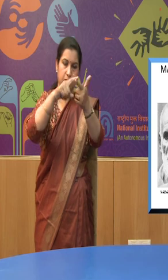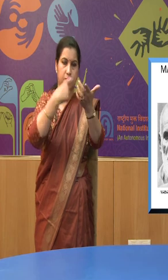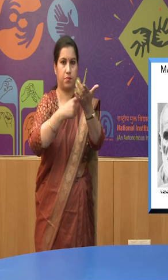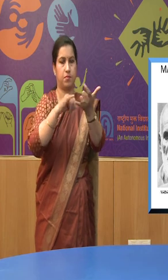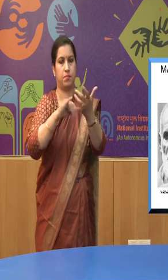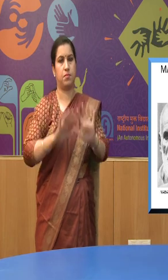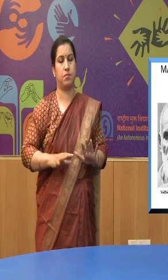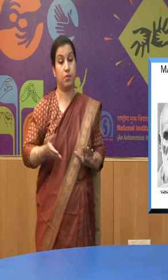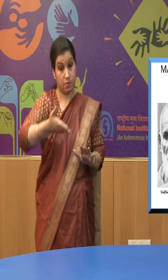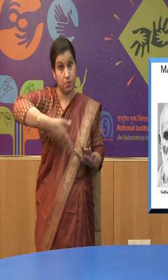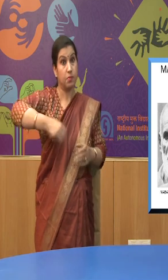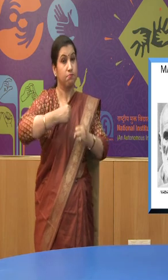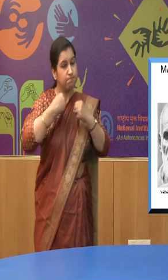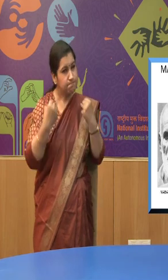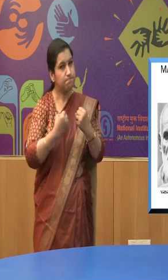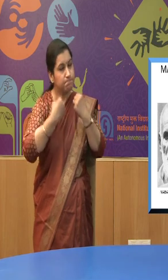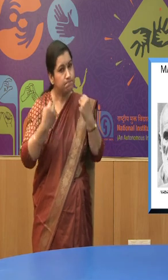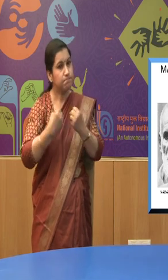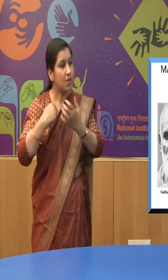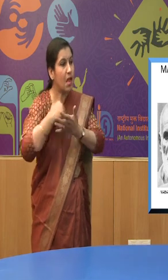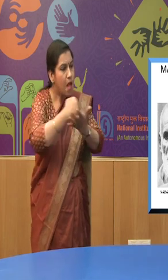Due to efforts of these social reformers,